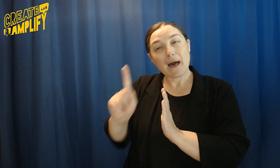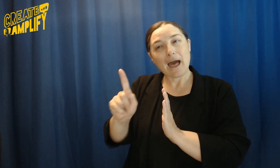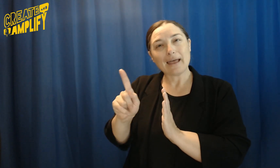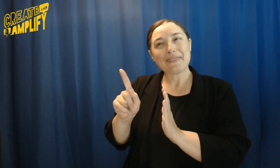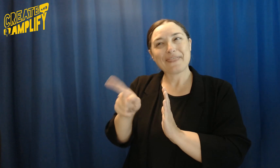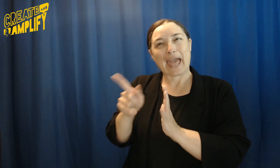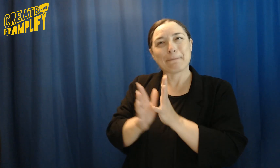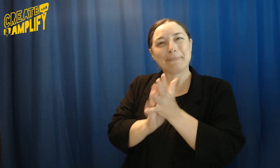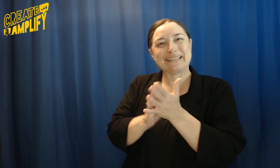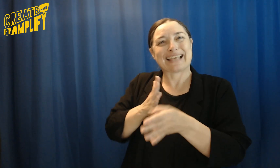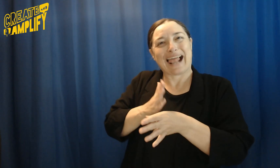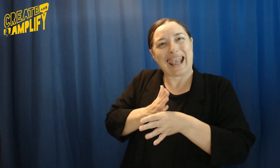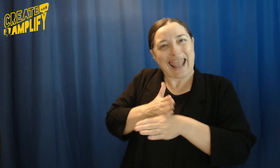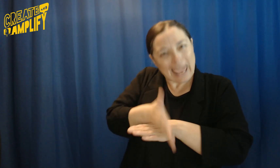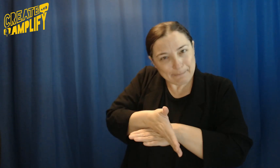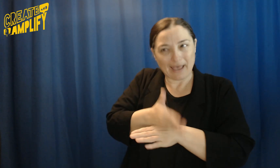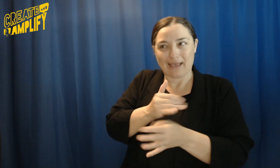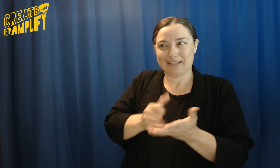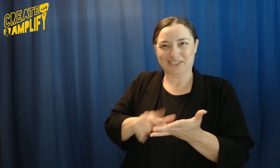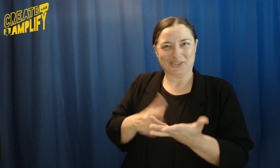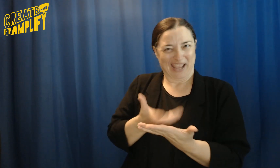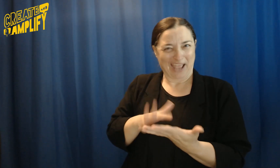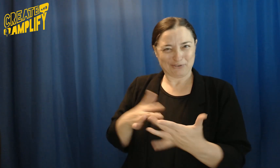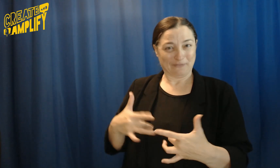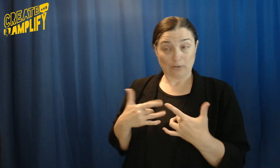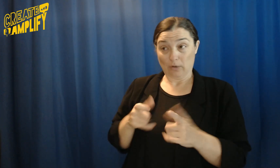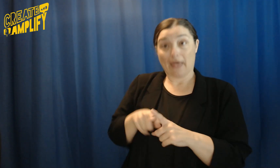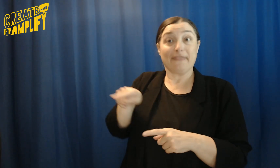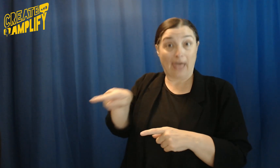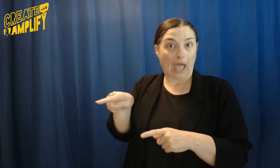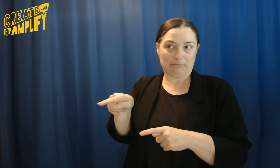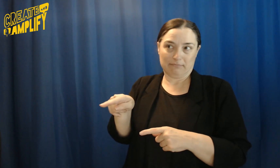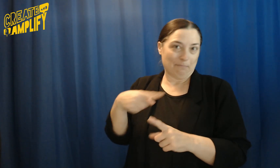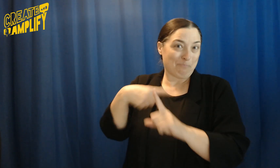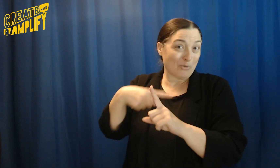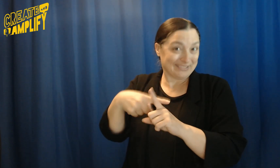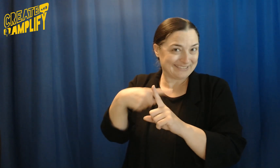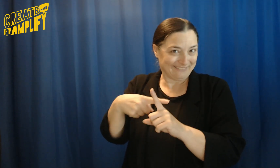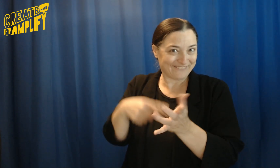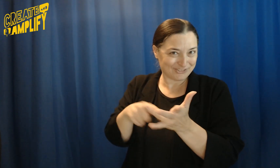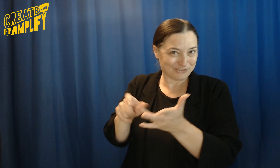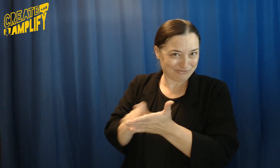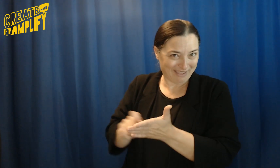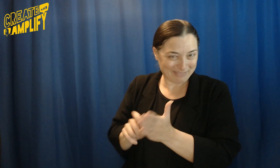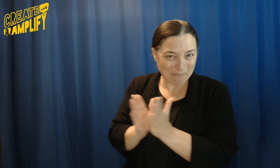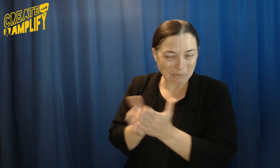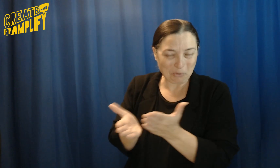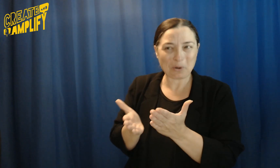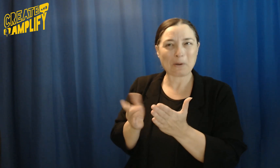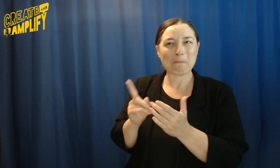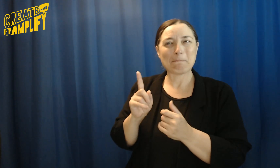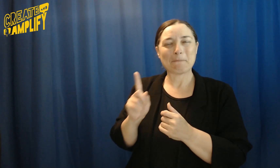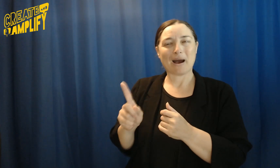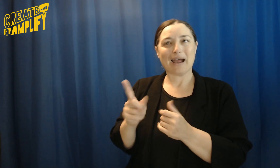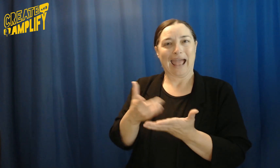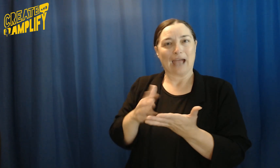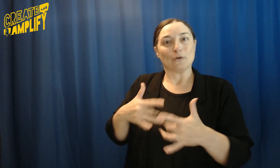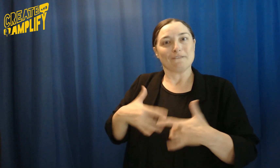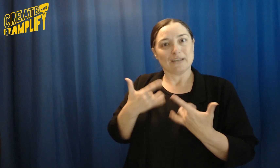So how do you feel about that? Like, it sounds like it was a positive experience to write the book, but how did you feel about the labor of having to deal with